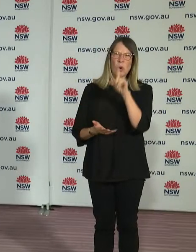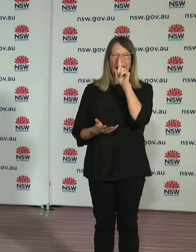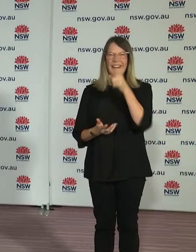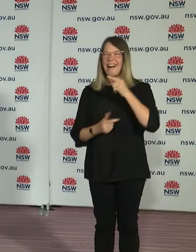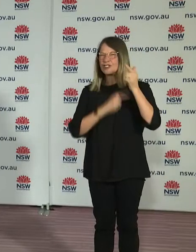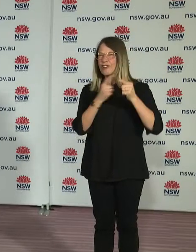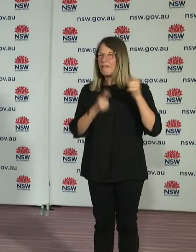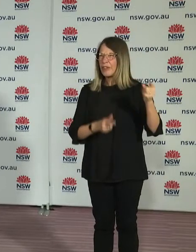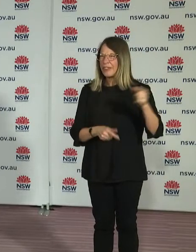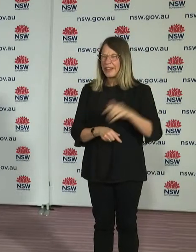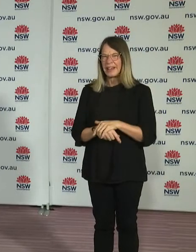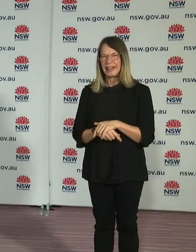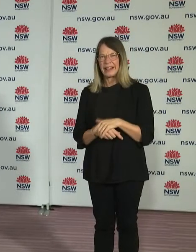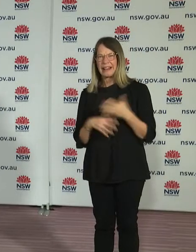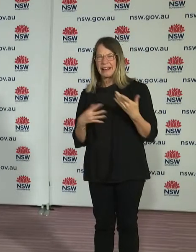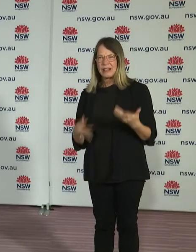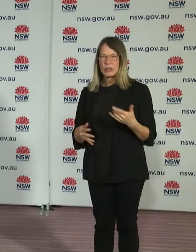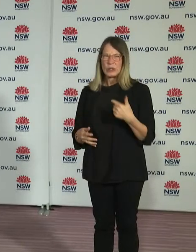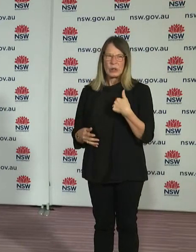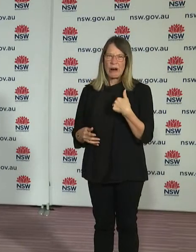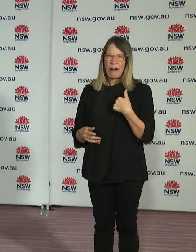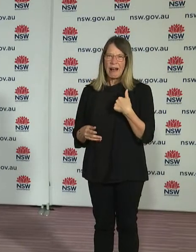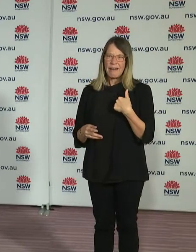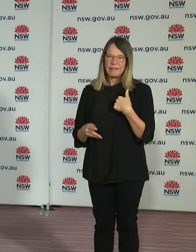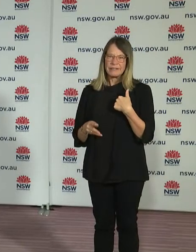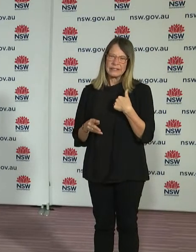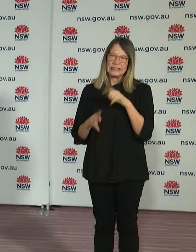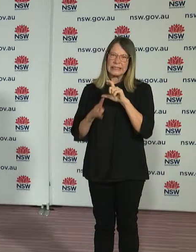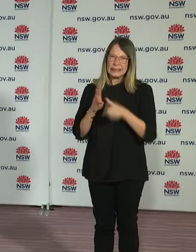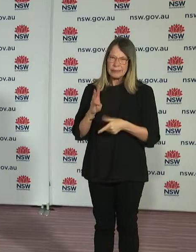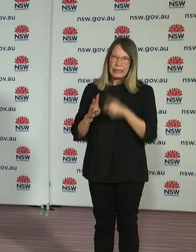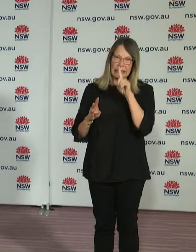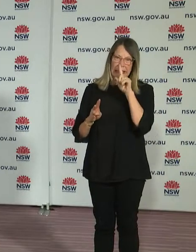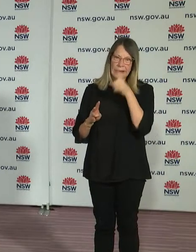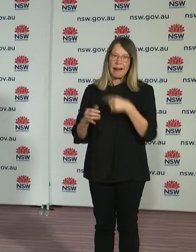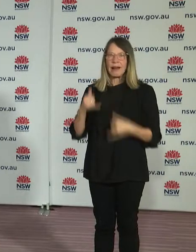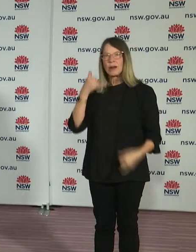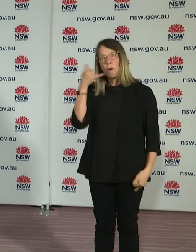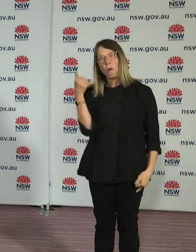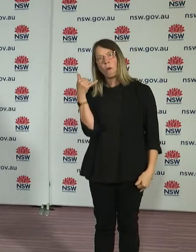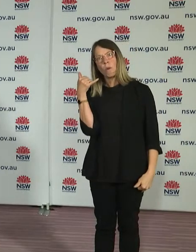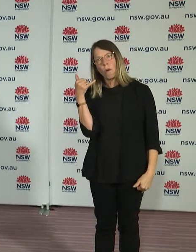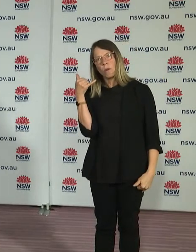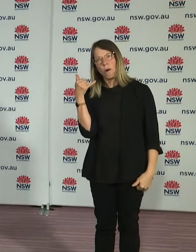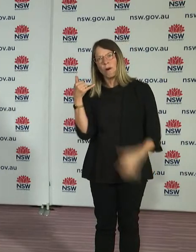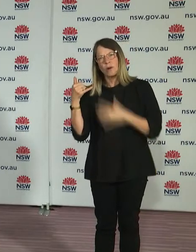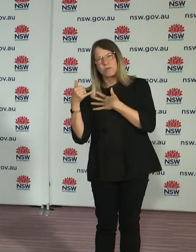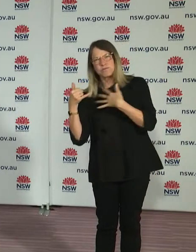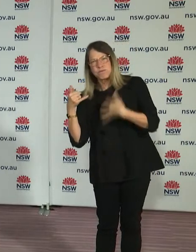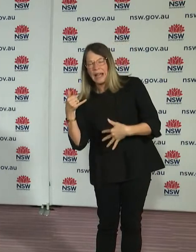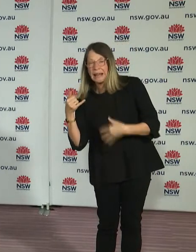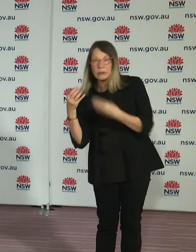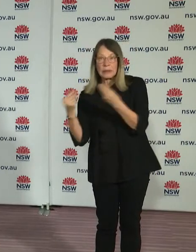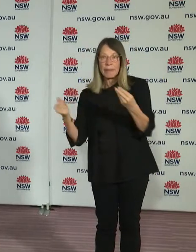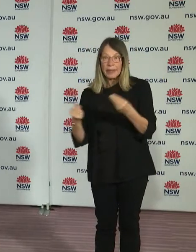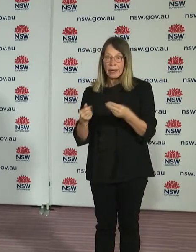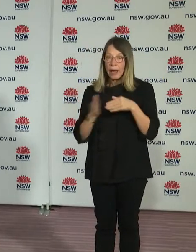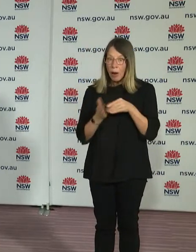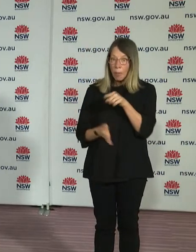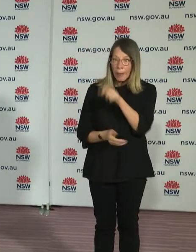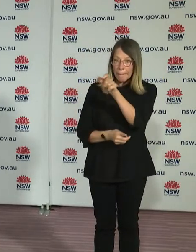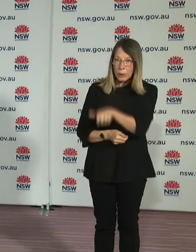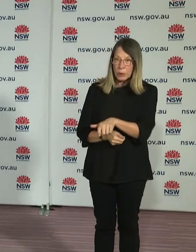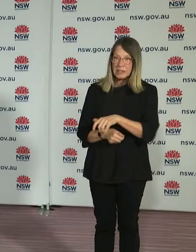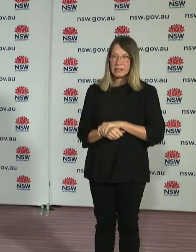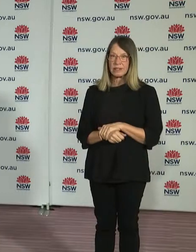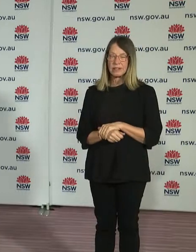and are finding it hard to wait online, please help them get a booking. There is pharmacies where you can